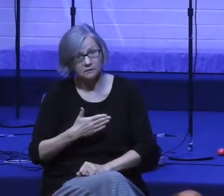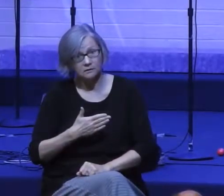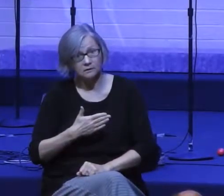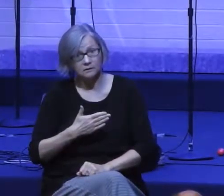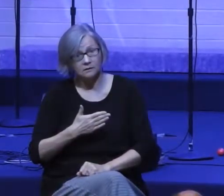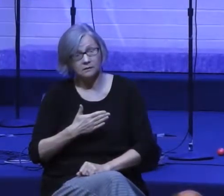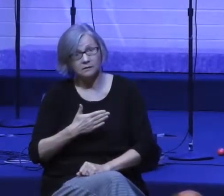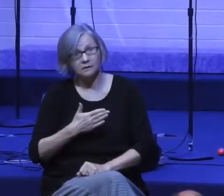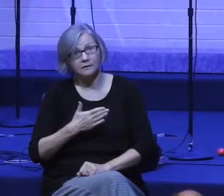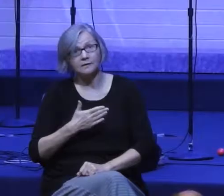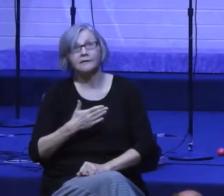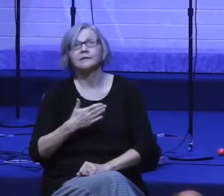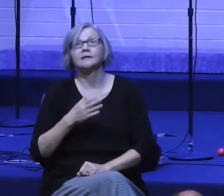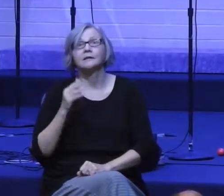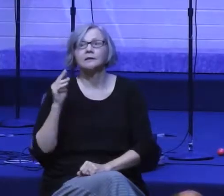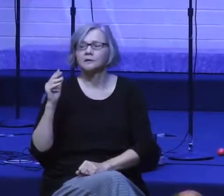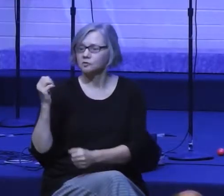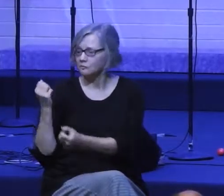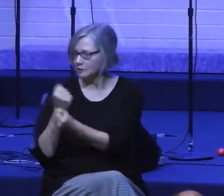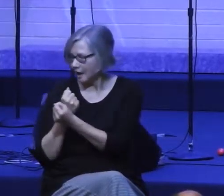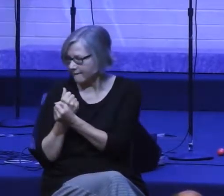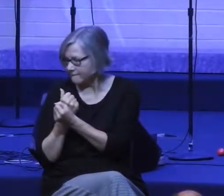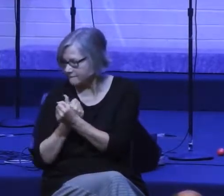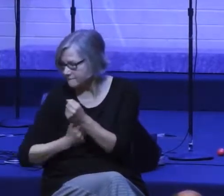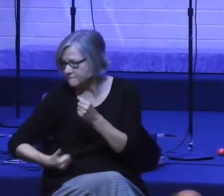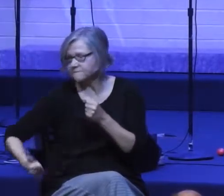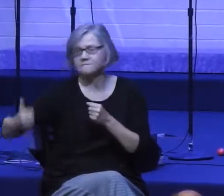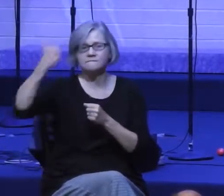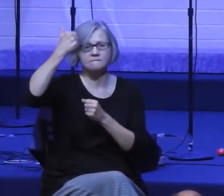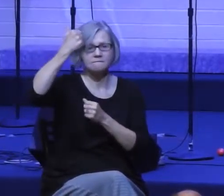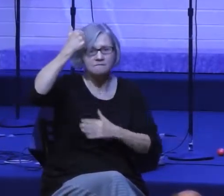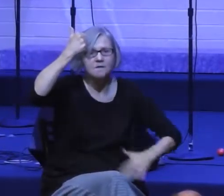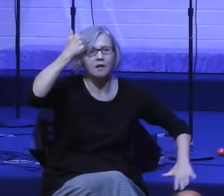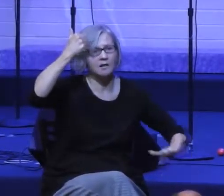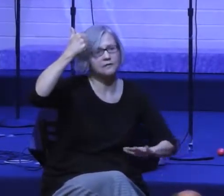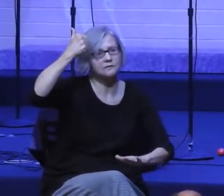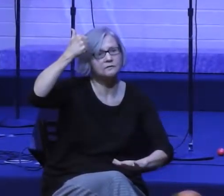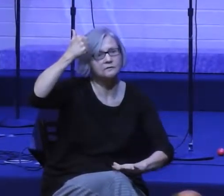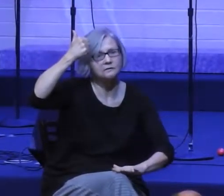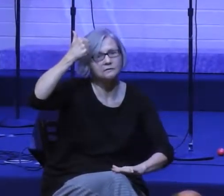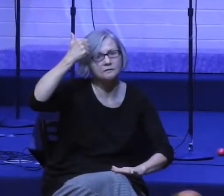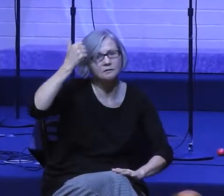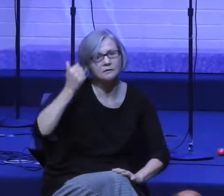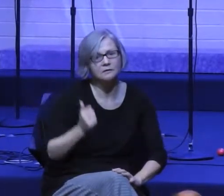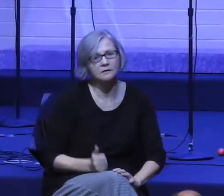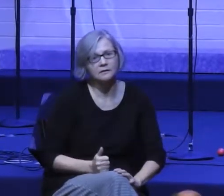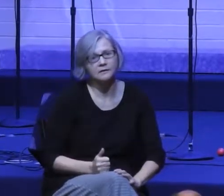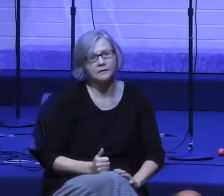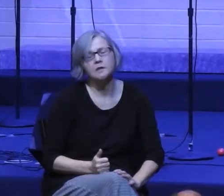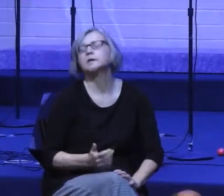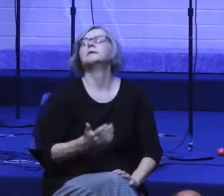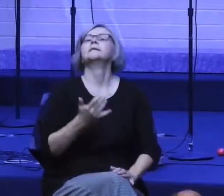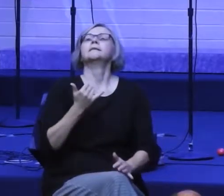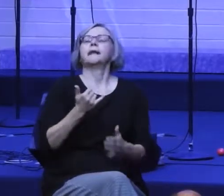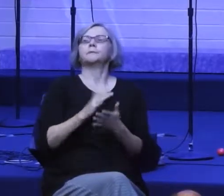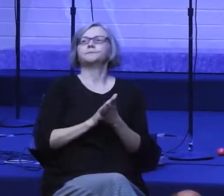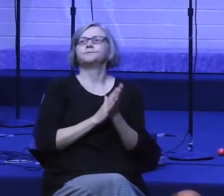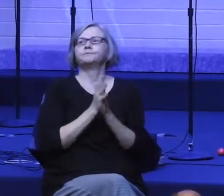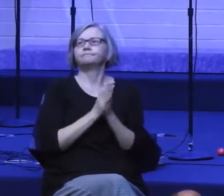critical speech is the norm, how do we use our speech to place love above all?